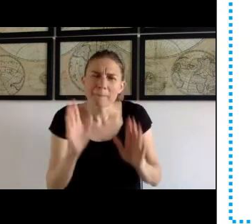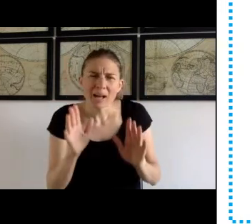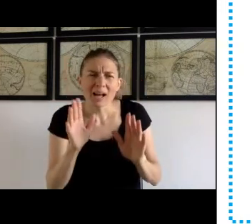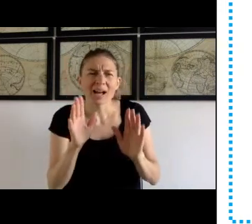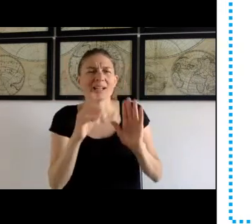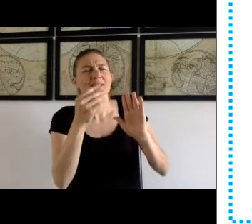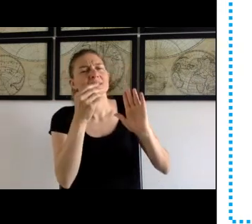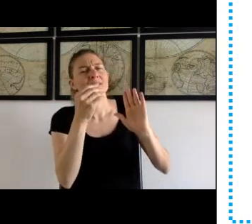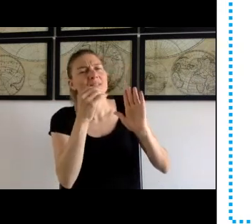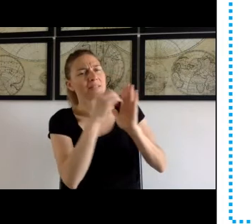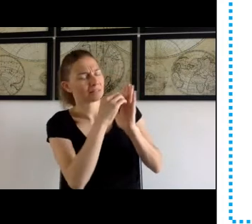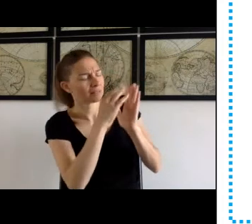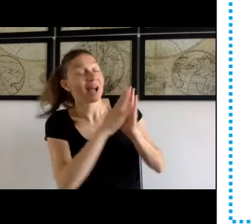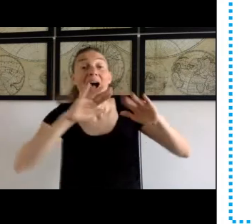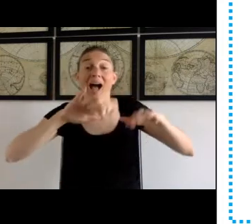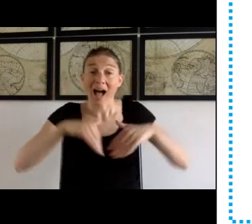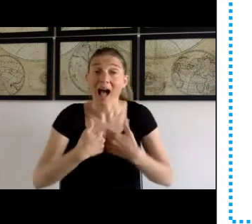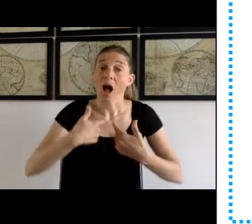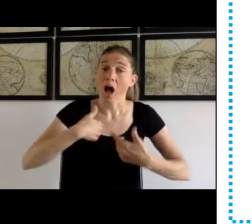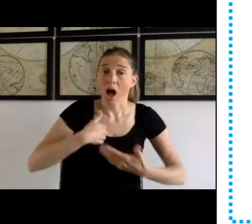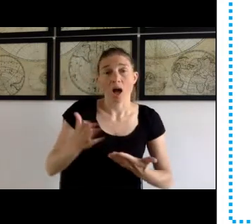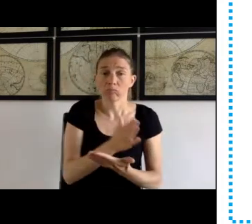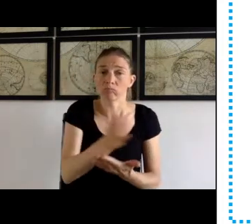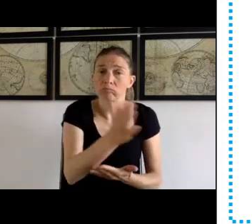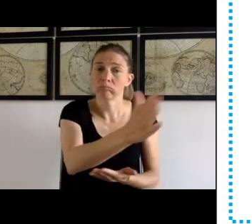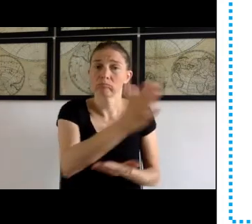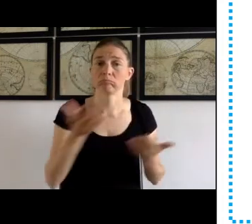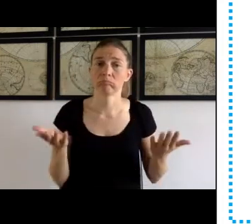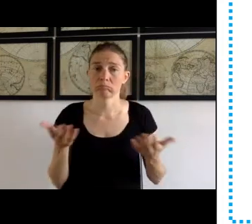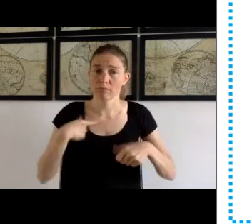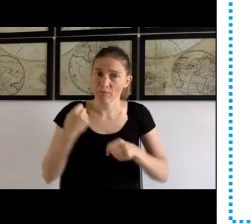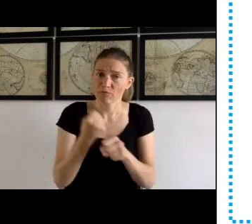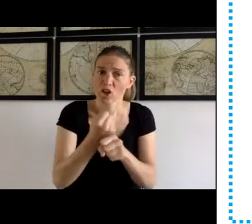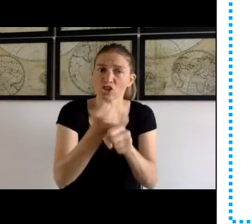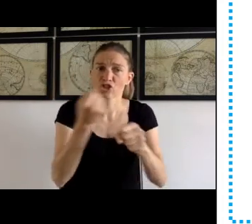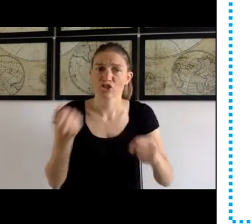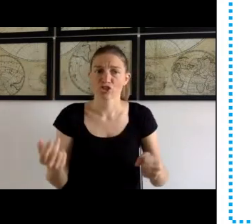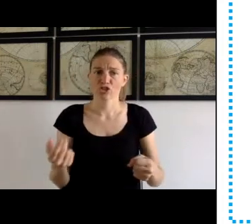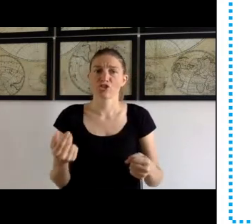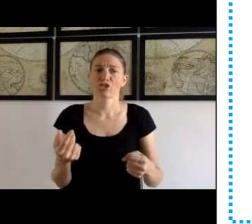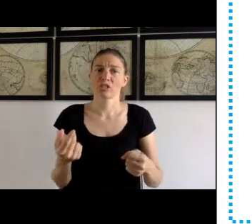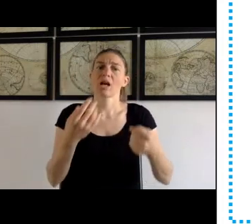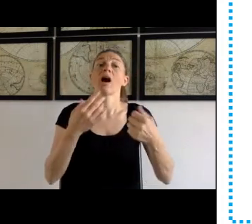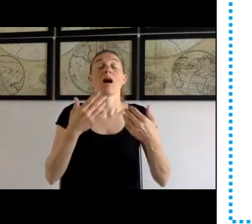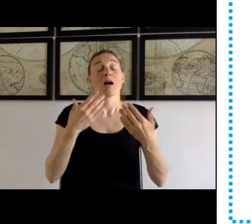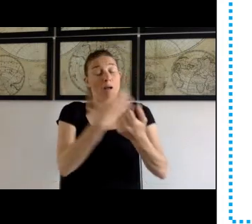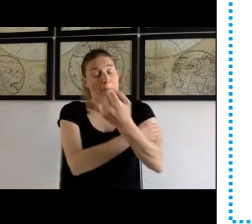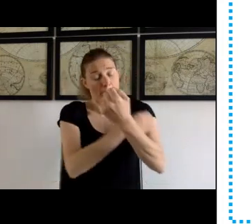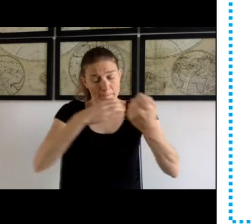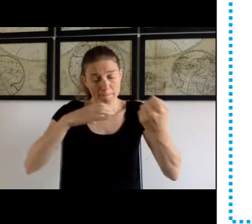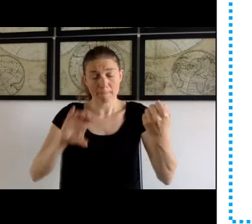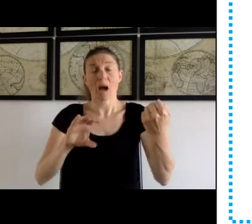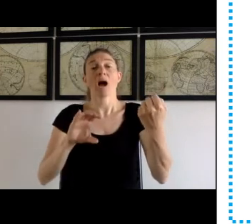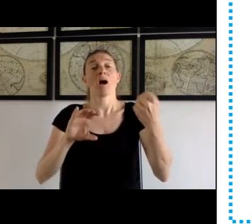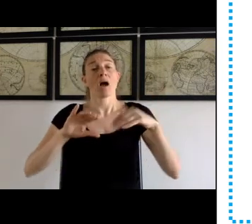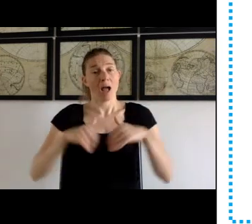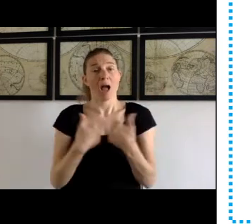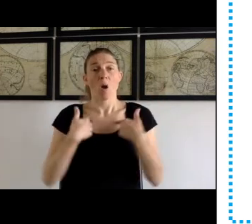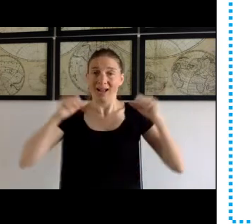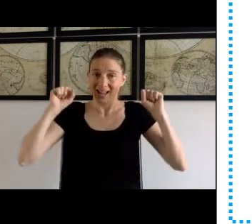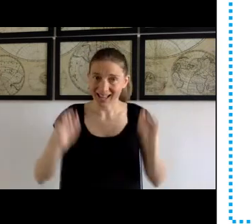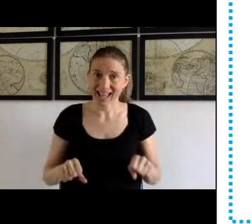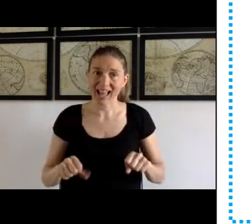I function, as I can have an empowerment of my capacity, as I can have a resilience